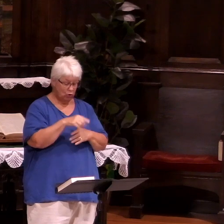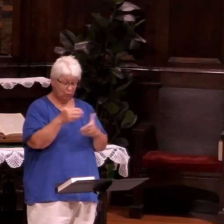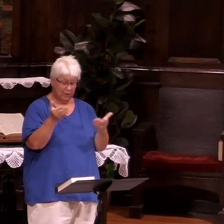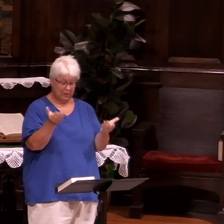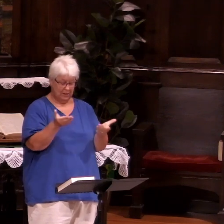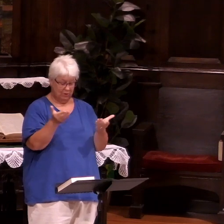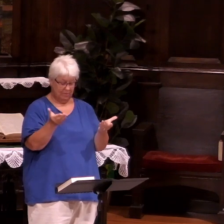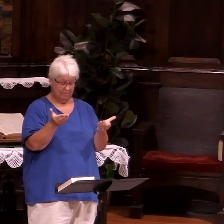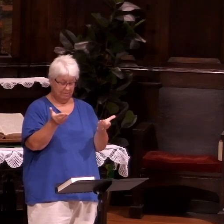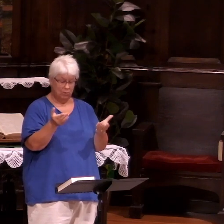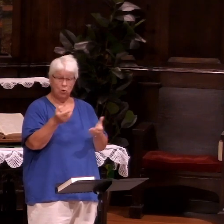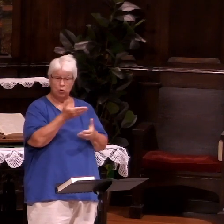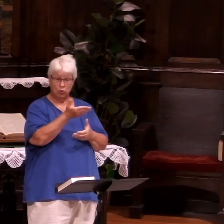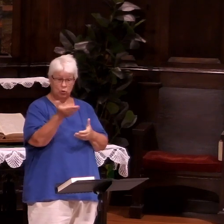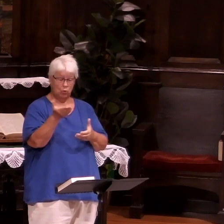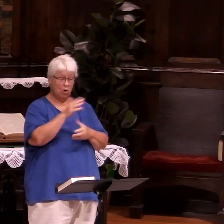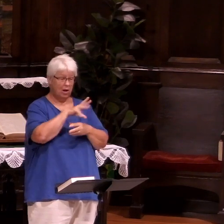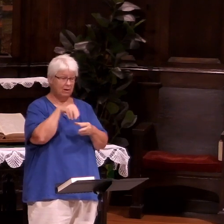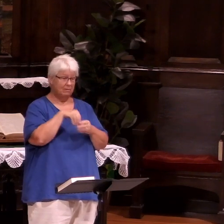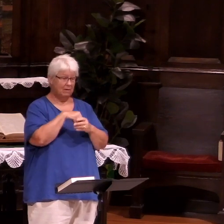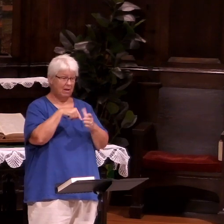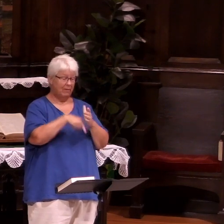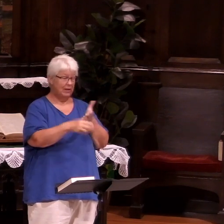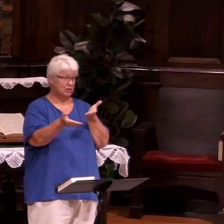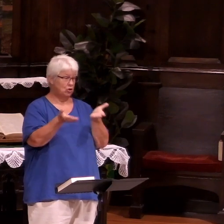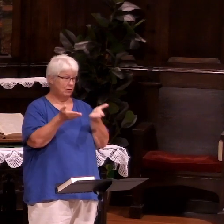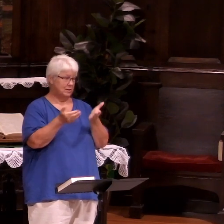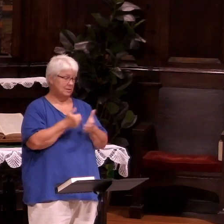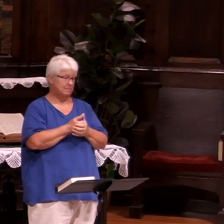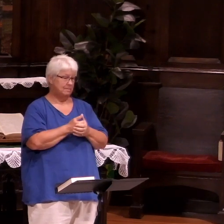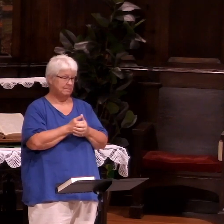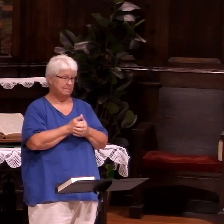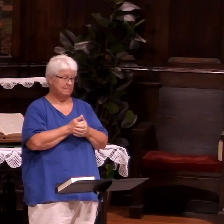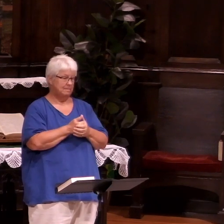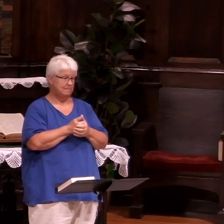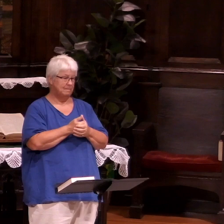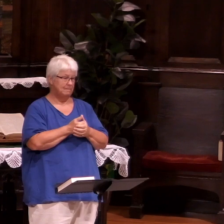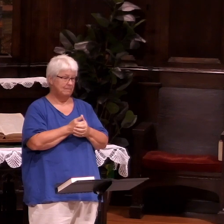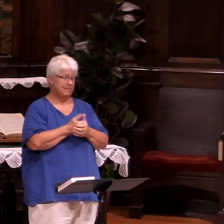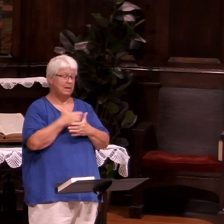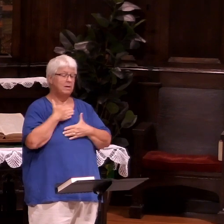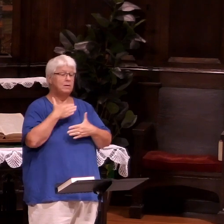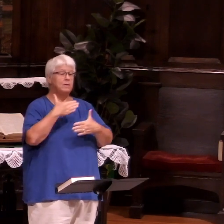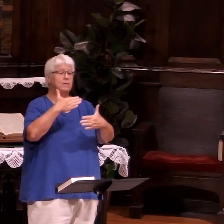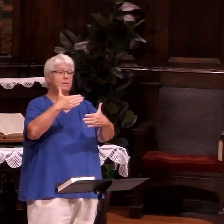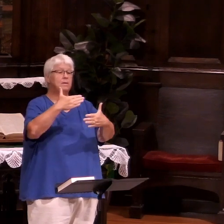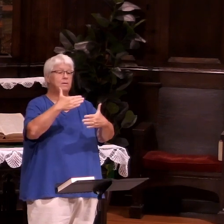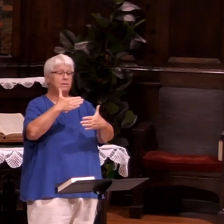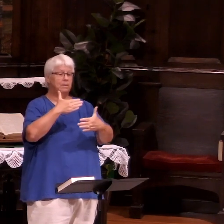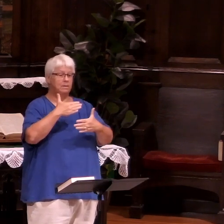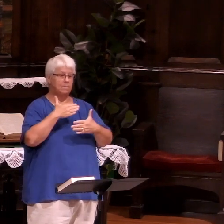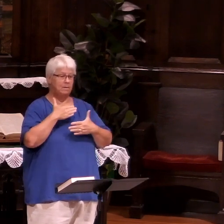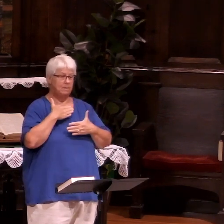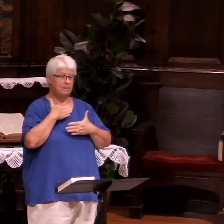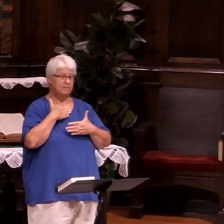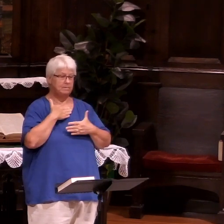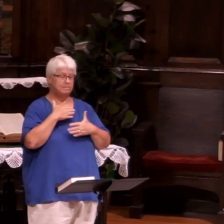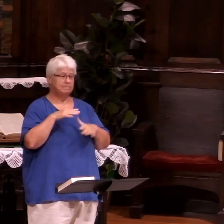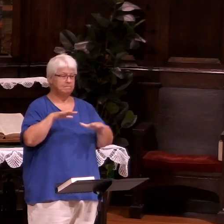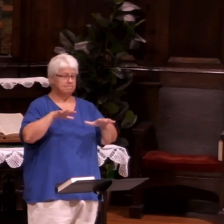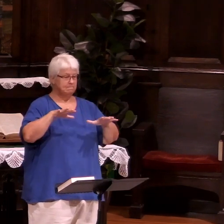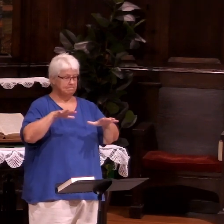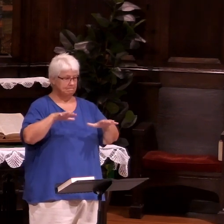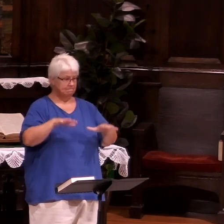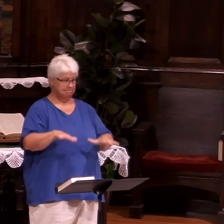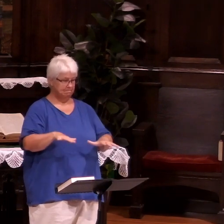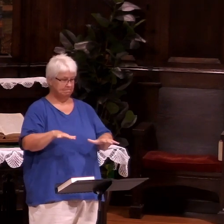here. You are a part of this service. Take a deep breath. Maybe plant your feet